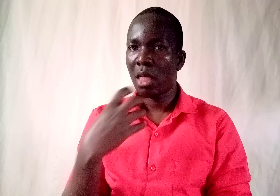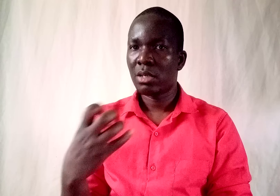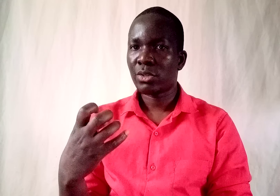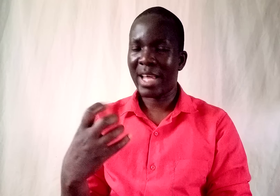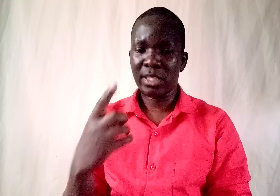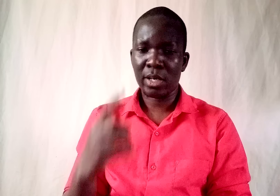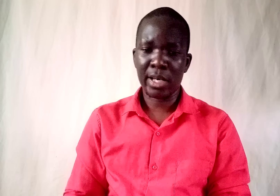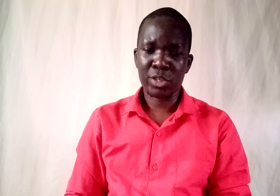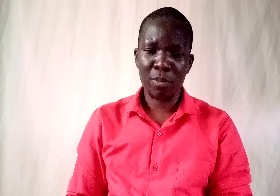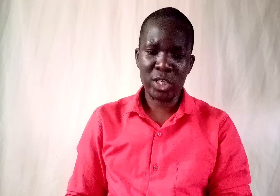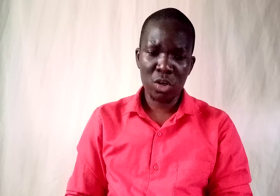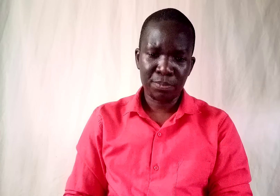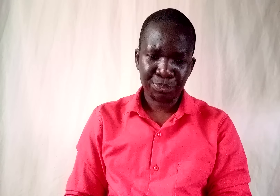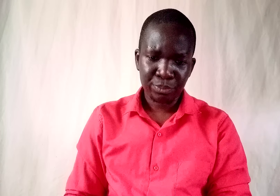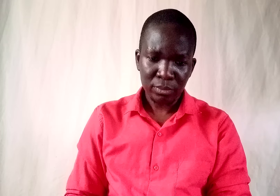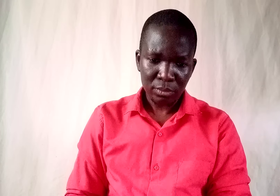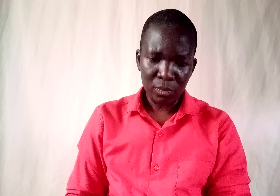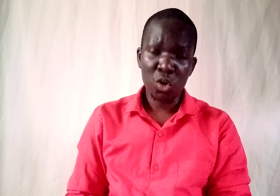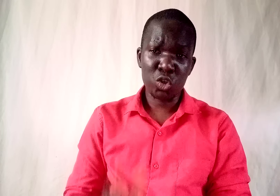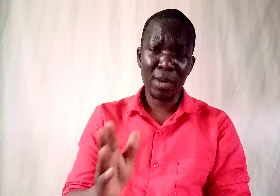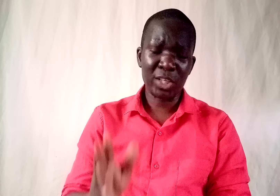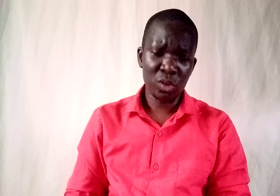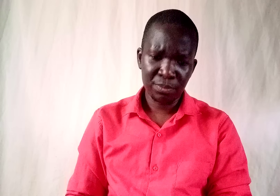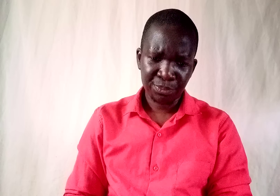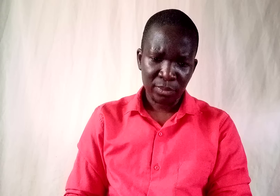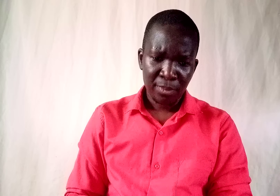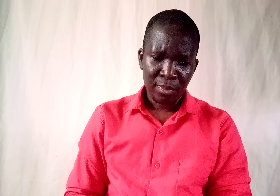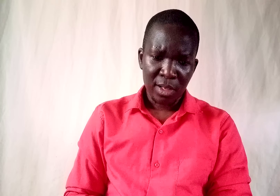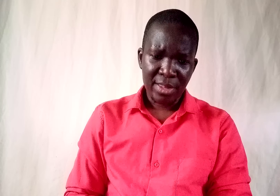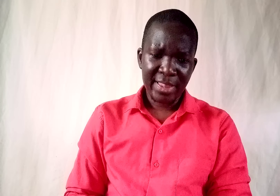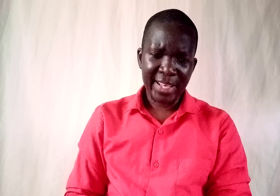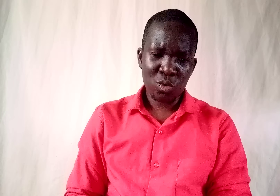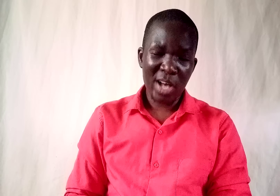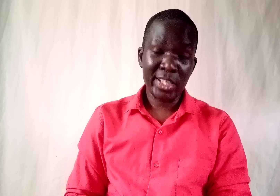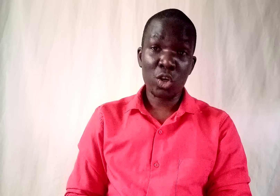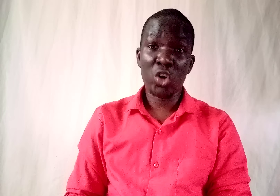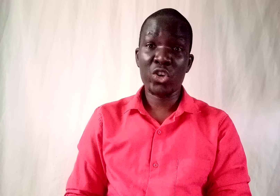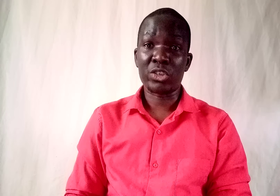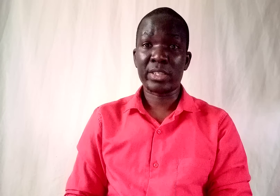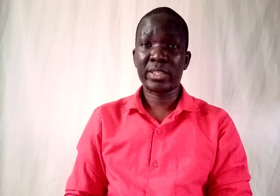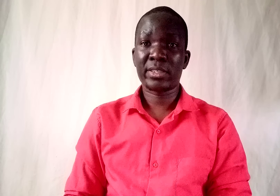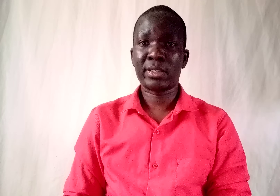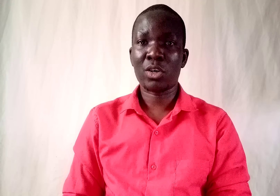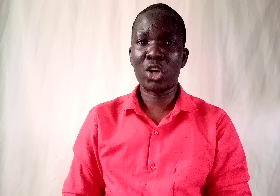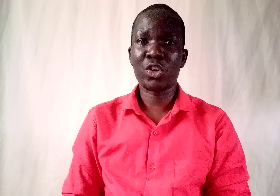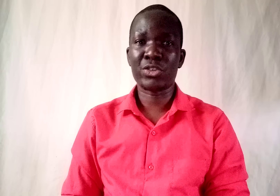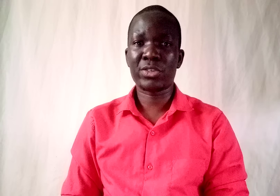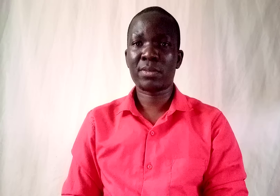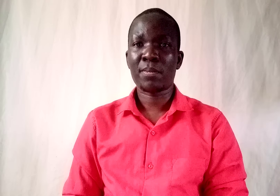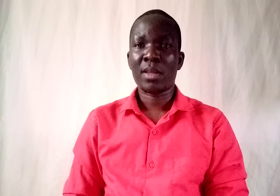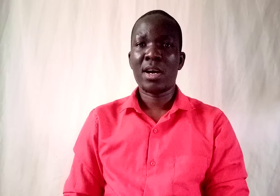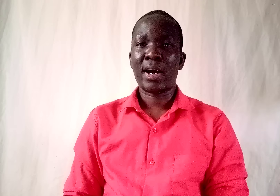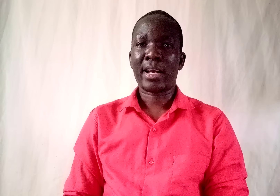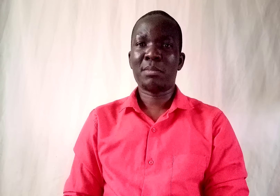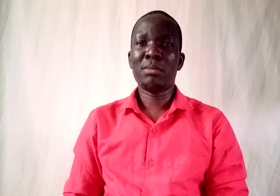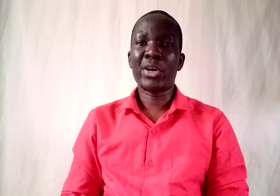So that's tomato or tomato. The next one is onions. Onions. Remember, when you